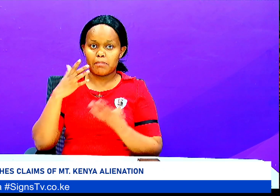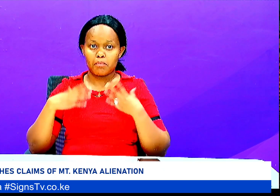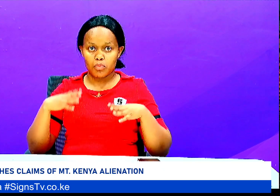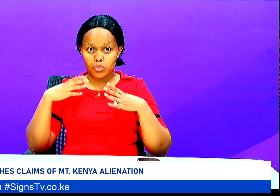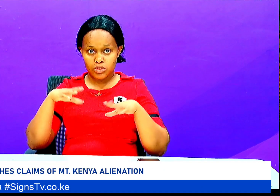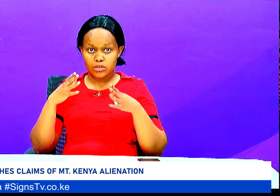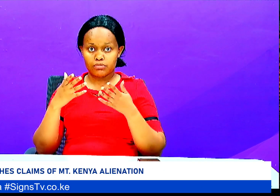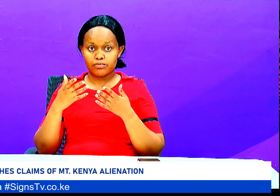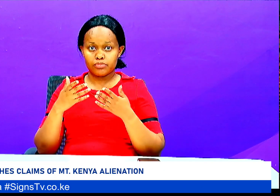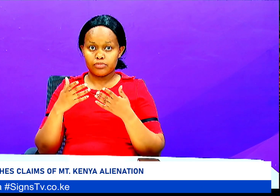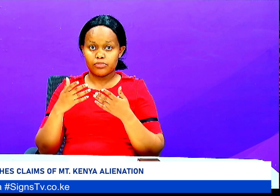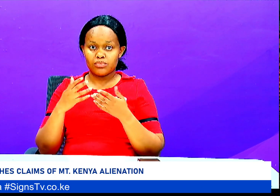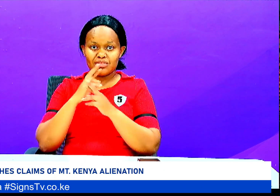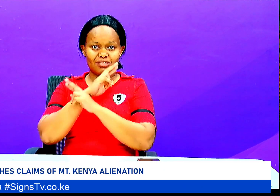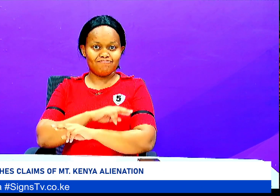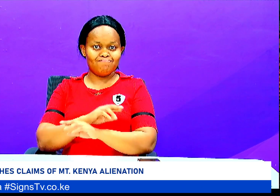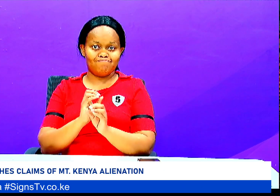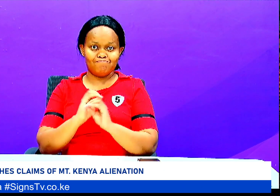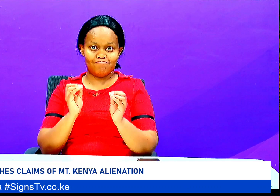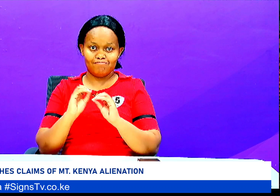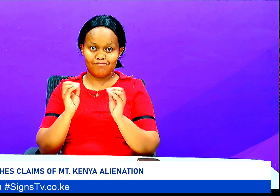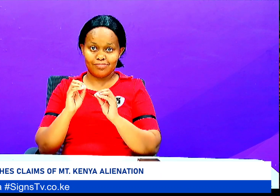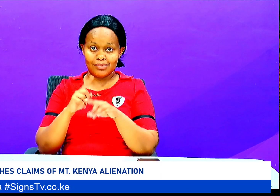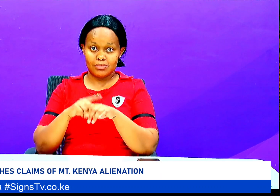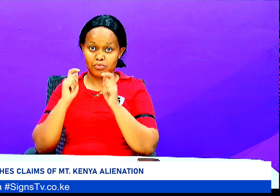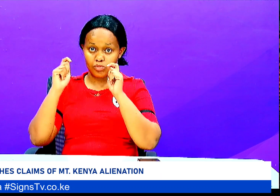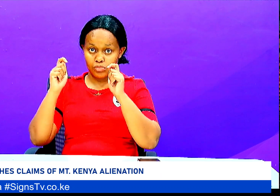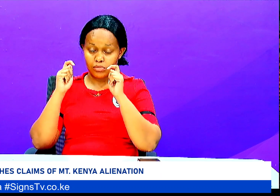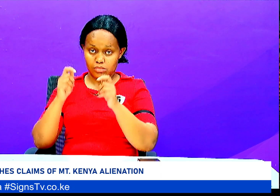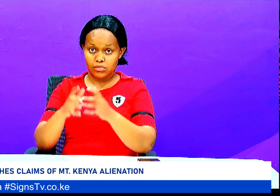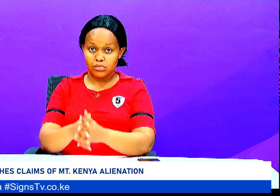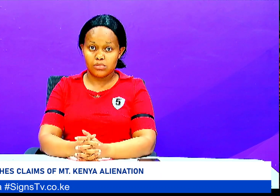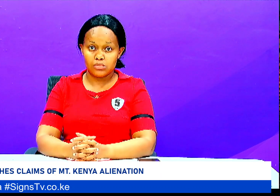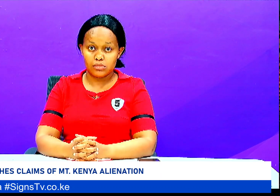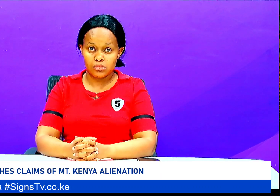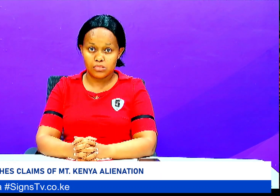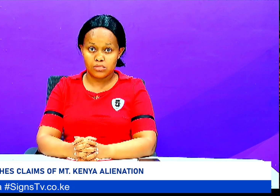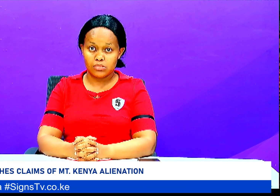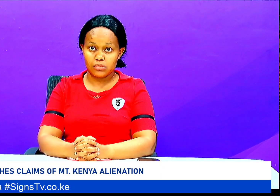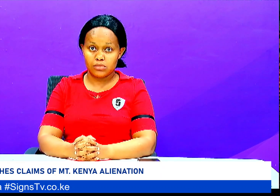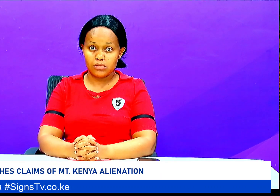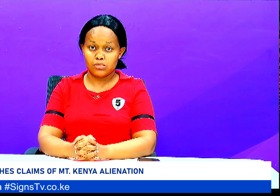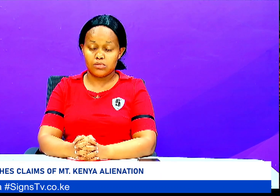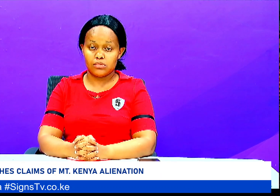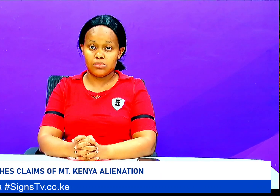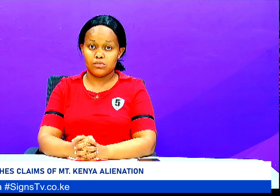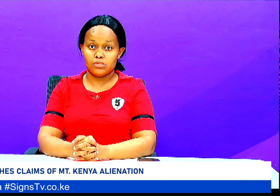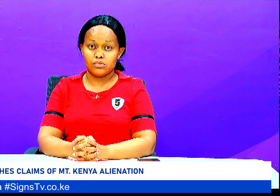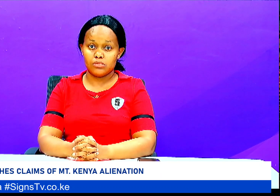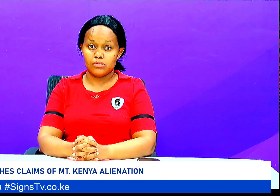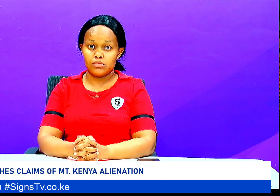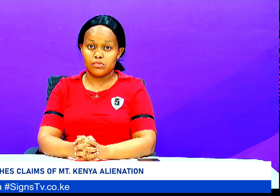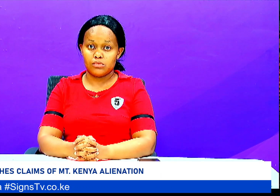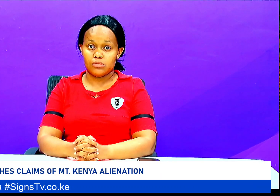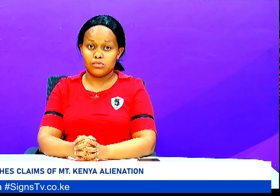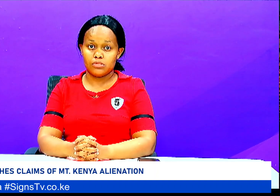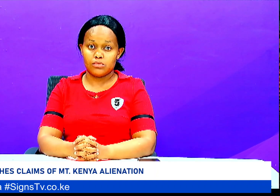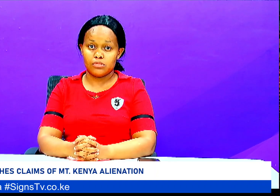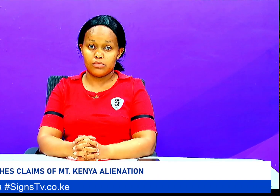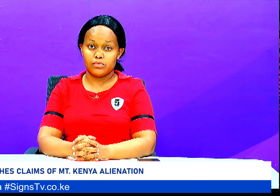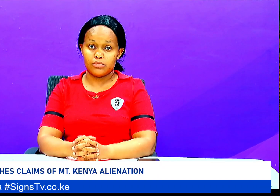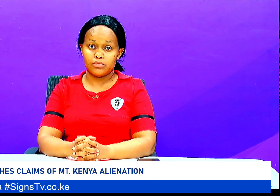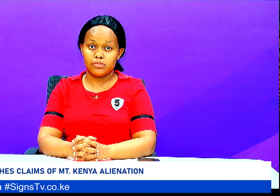Gachagua, accusing him of inciting Mount Kenya residents, leading to unrest and destruction